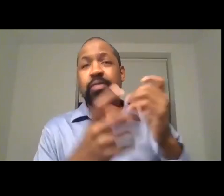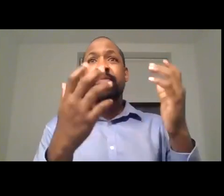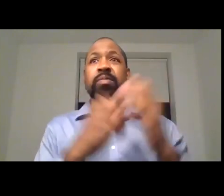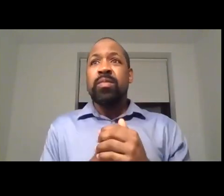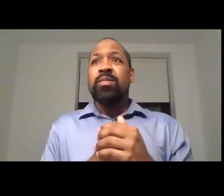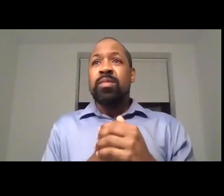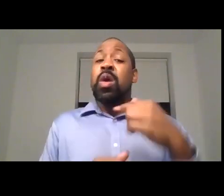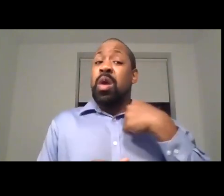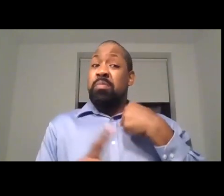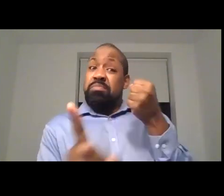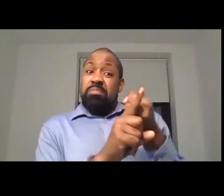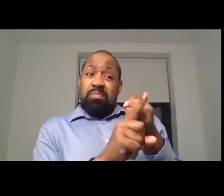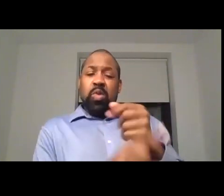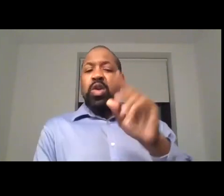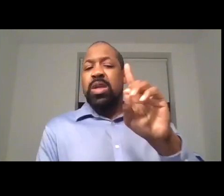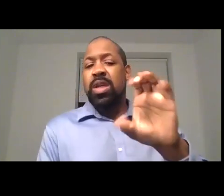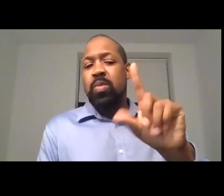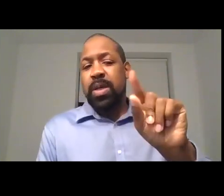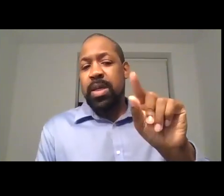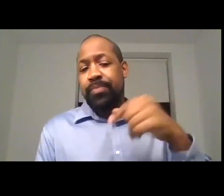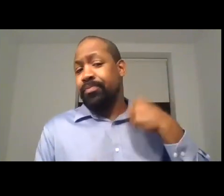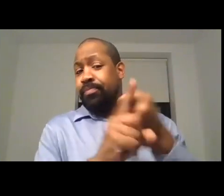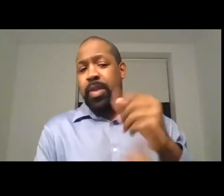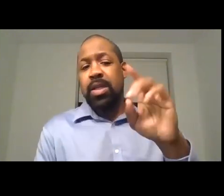And I know where I got it from.